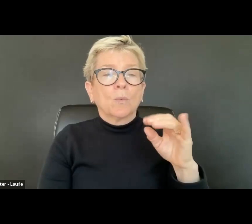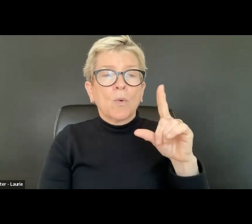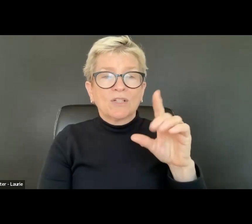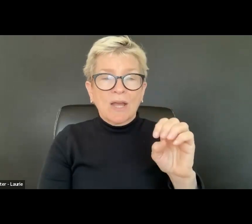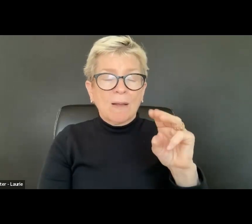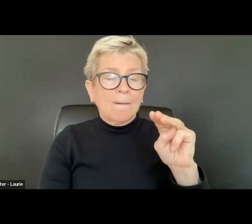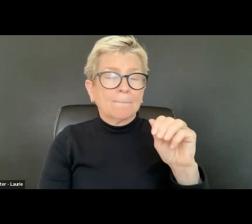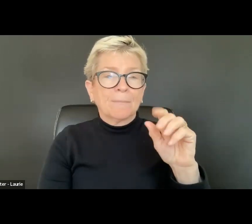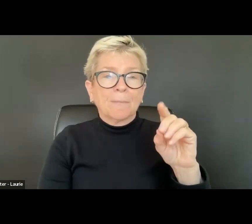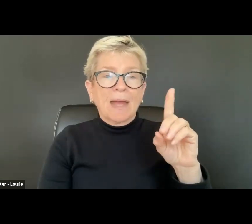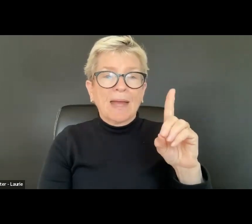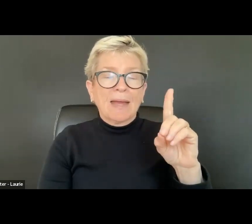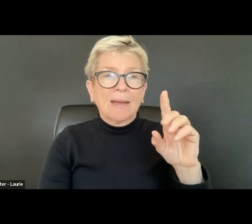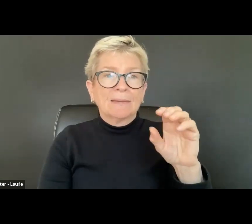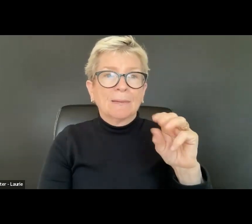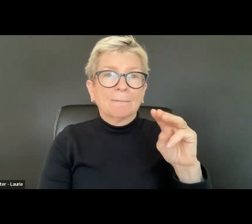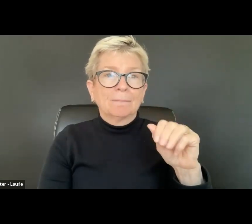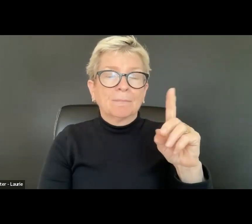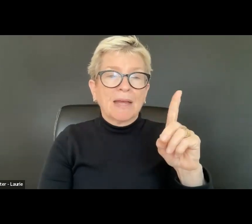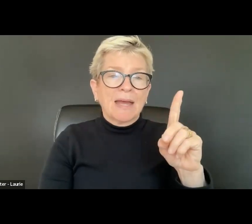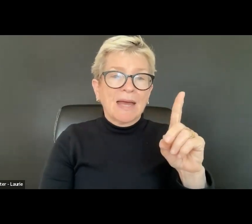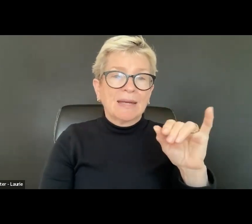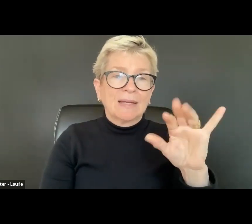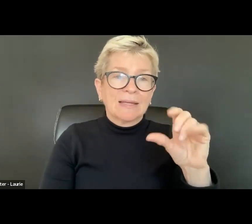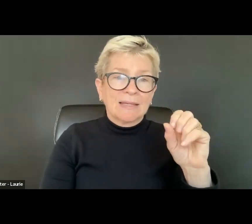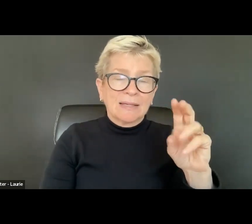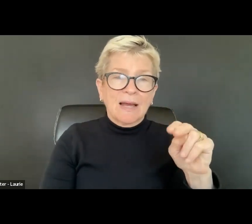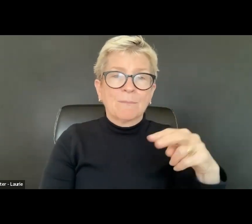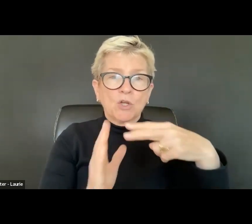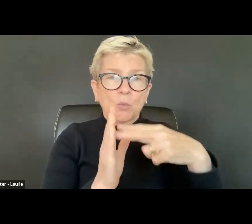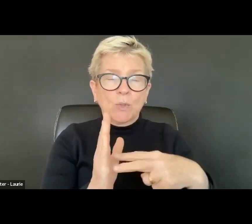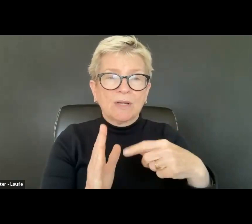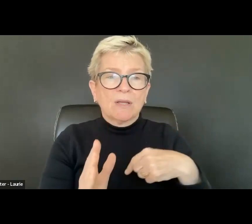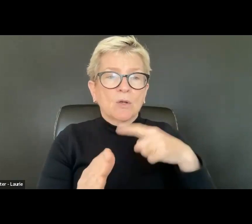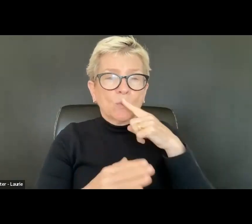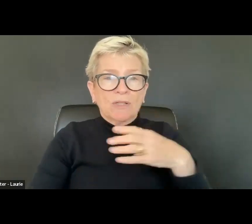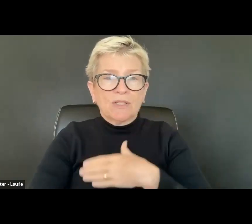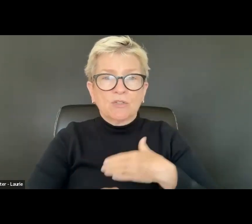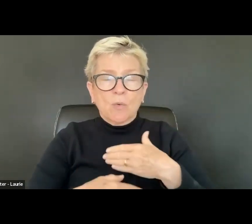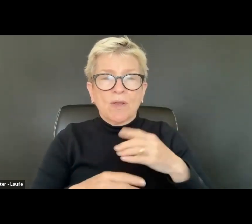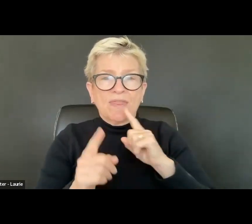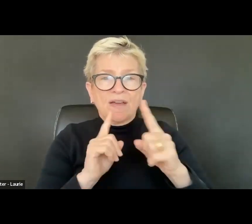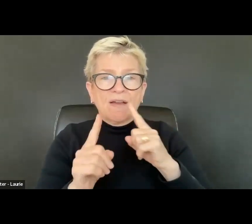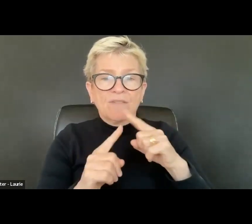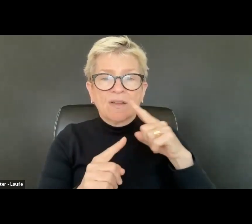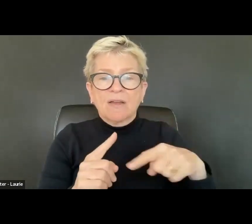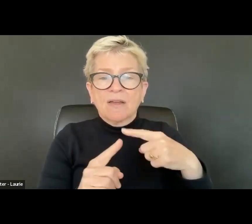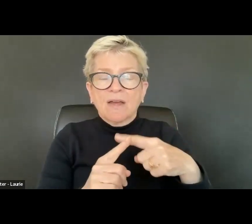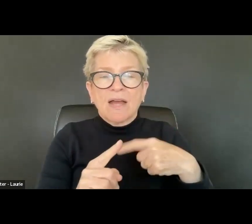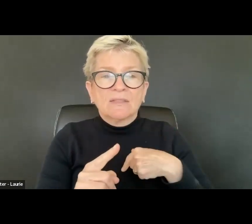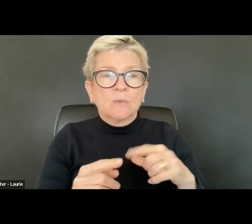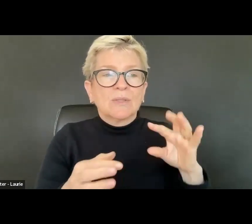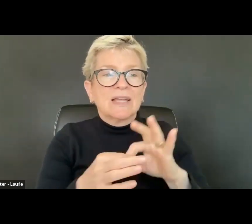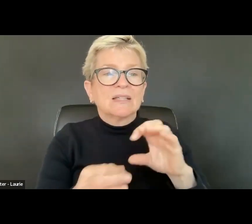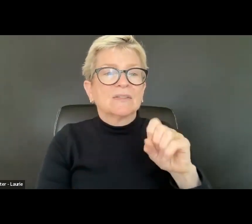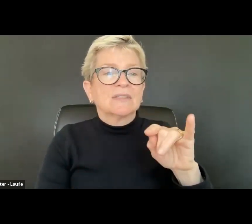Madigan. I'm going to read the public comment. Really enjoying the conversation around complexities related to stigma.